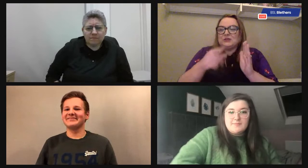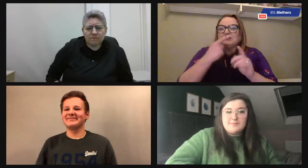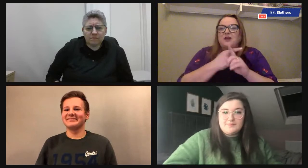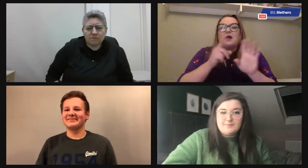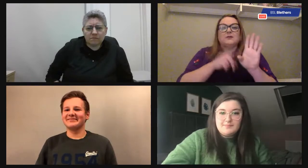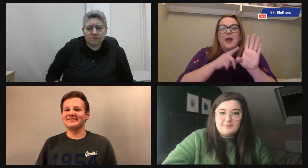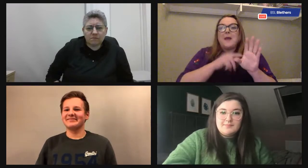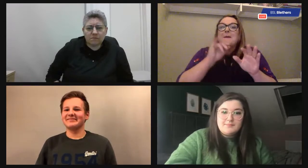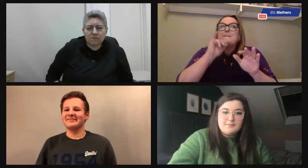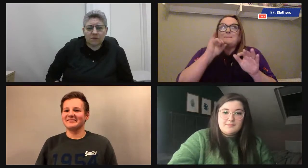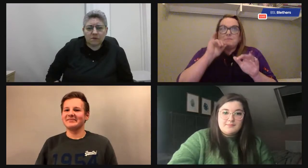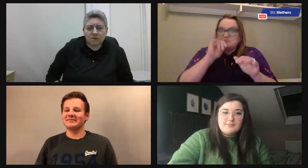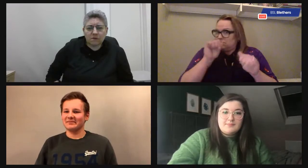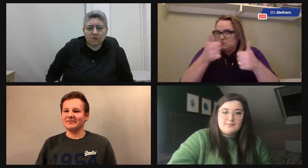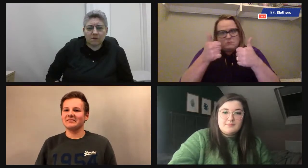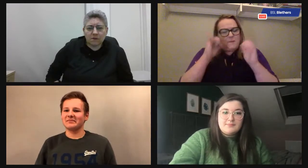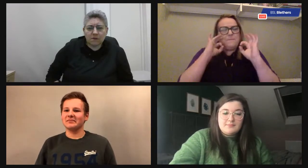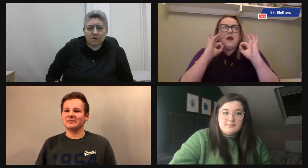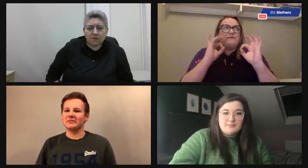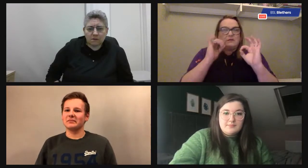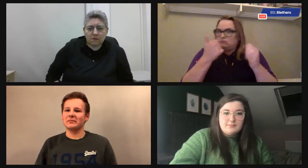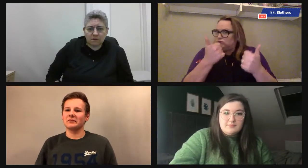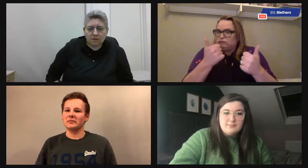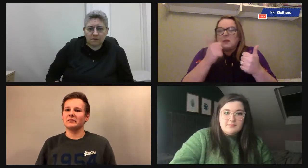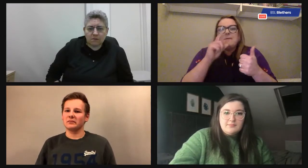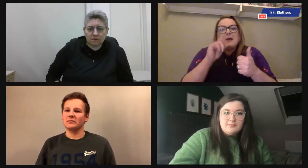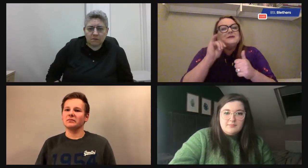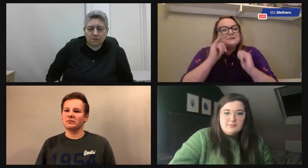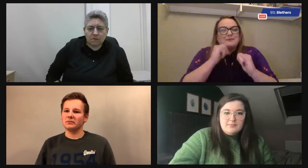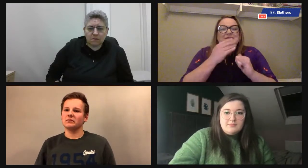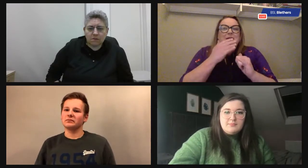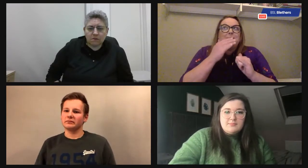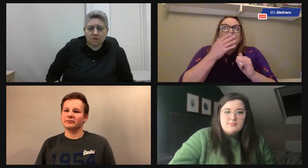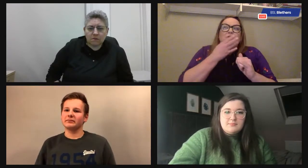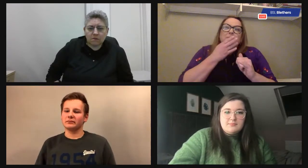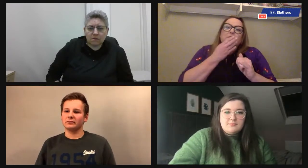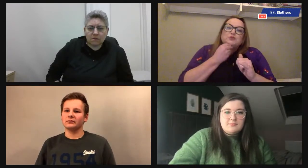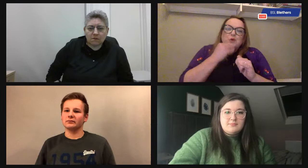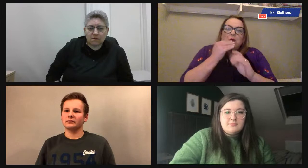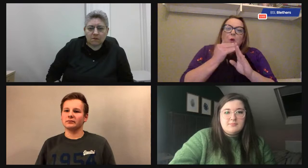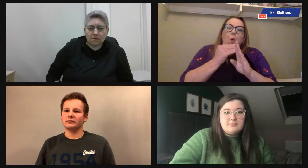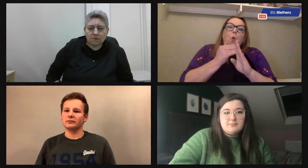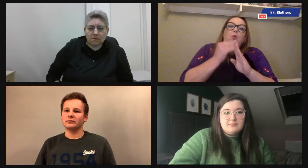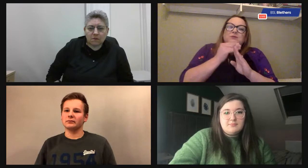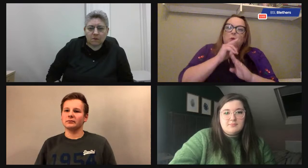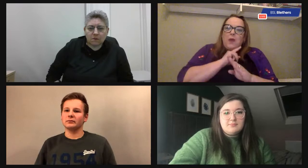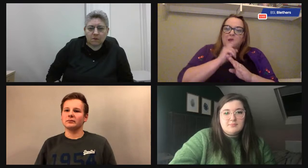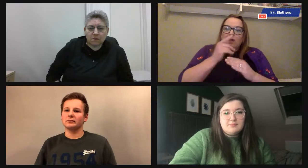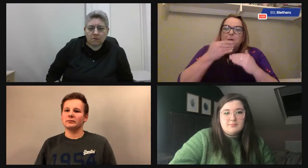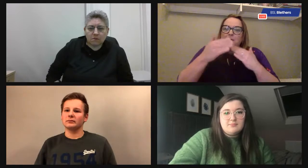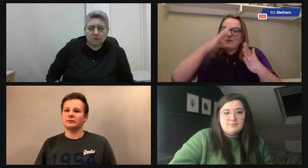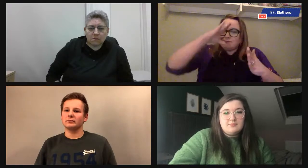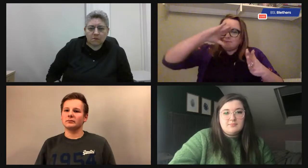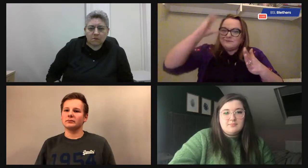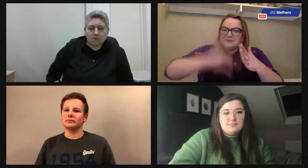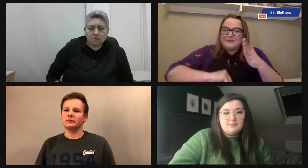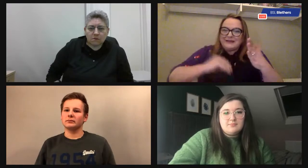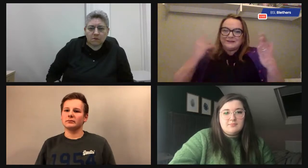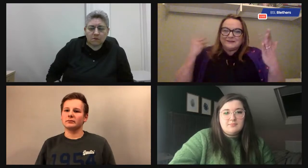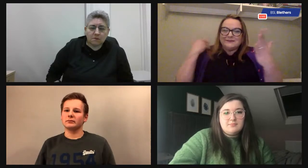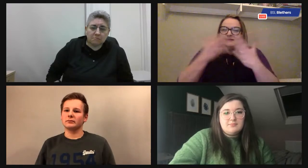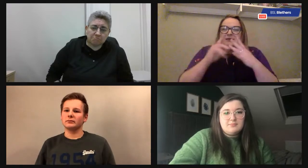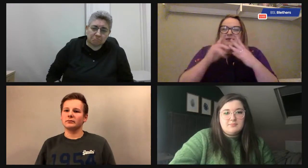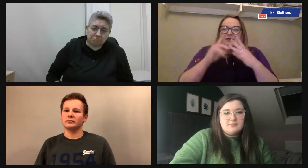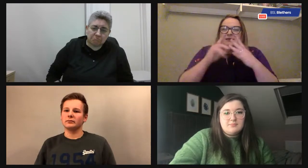Yeah. Could I add in, maybe I think young people would be fantastic, but sometimes we're